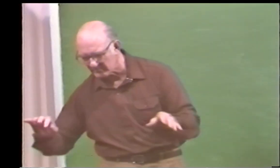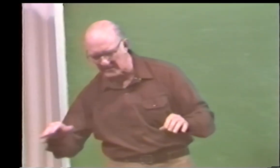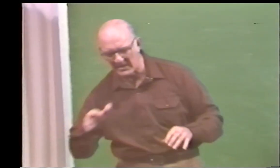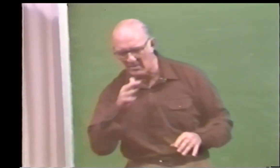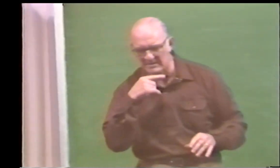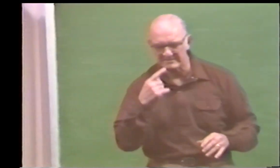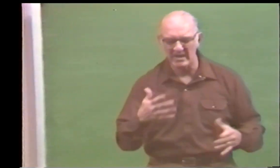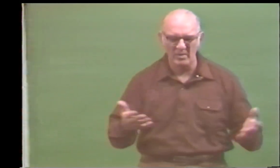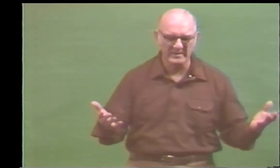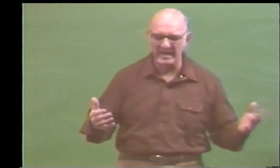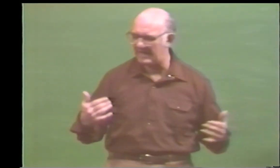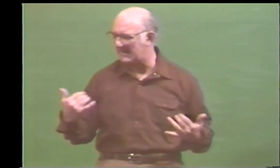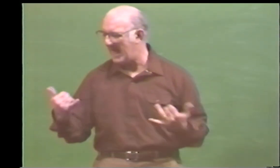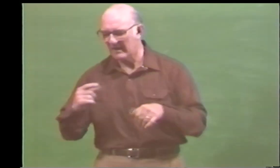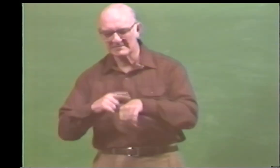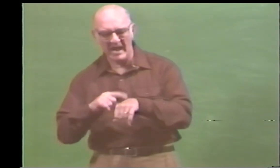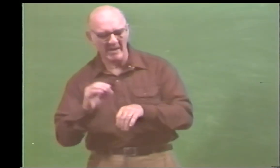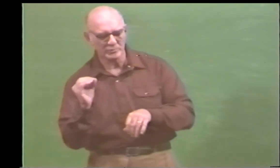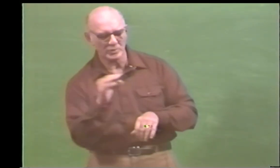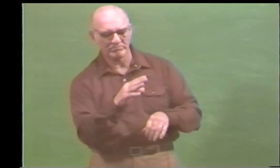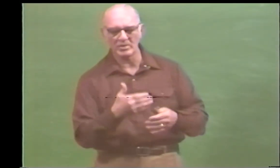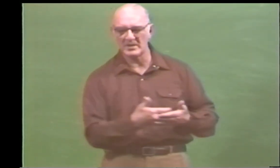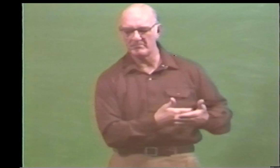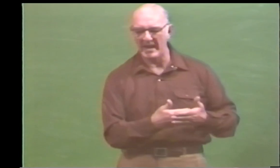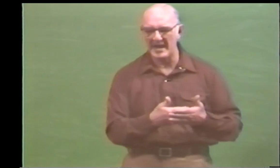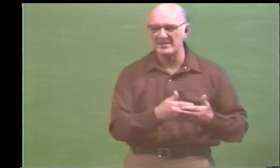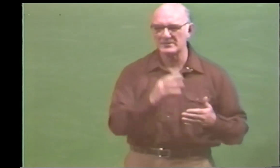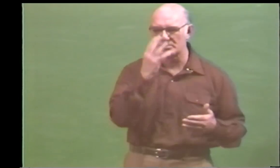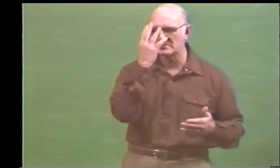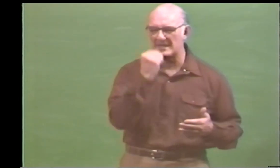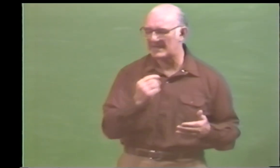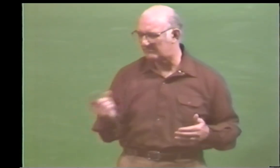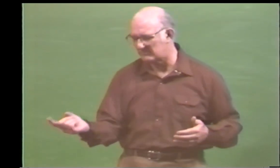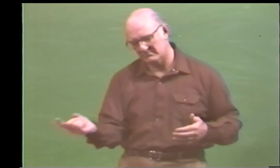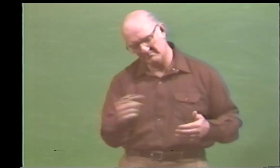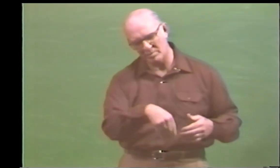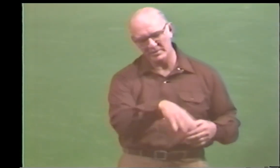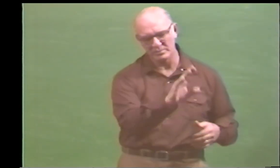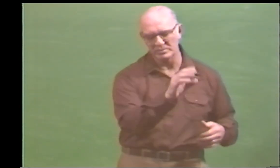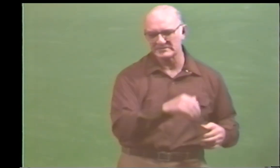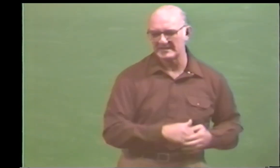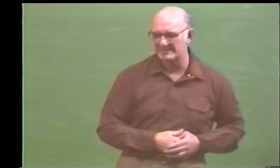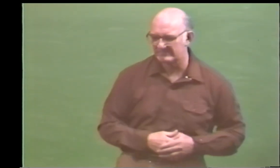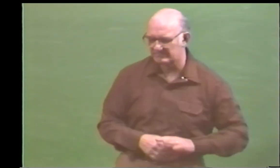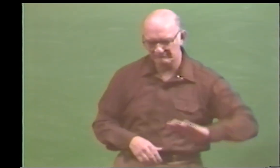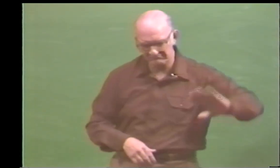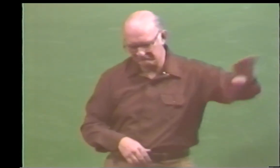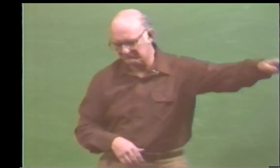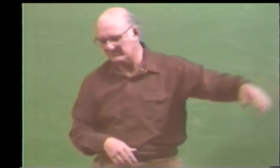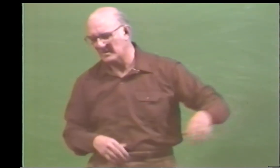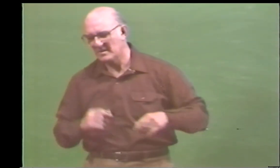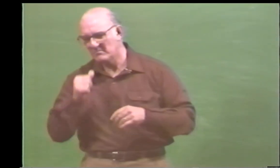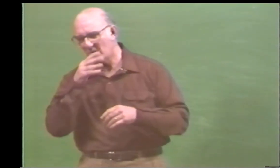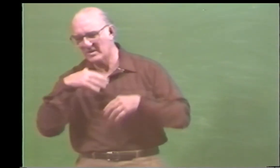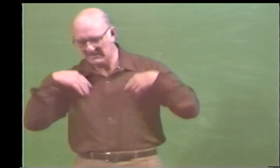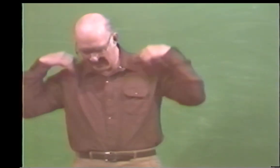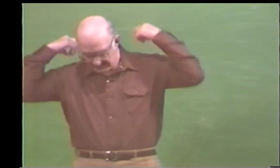And the mother said, "Okay, time to put the baby to sleep." Put it to sleep. Mother takes